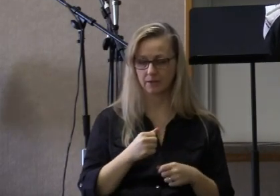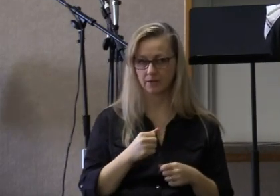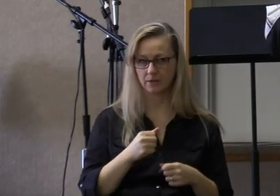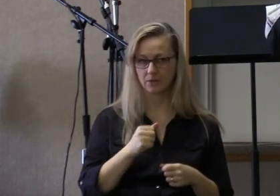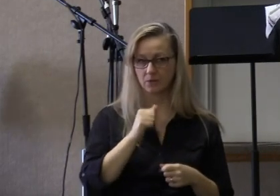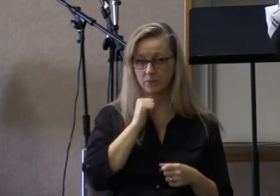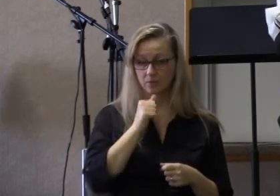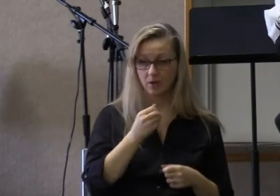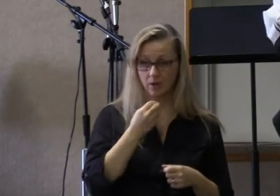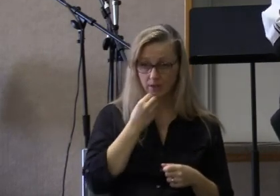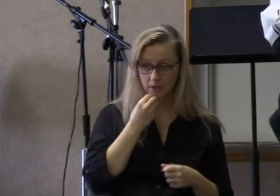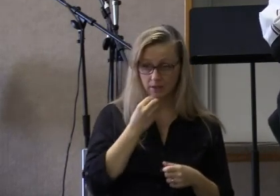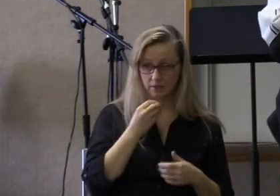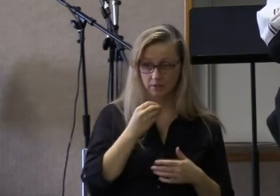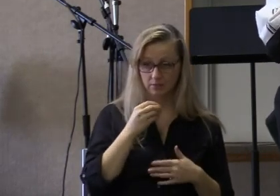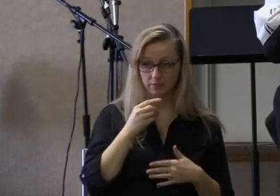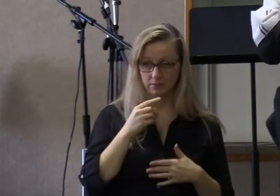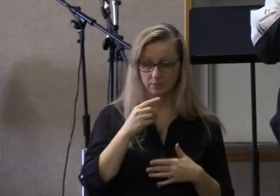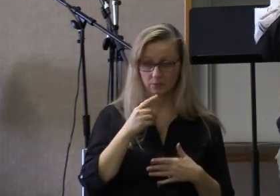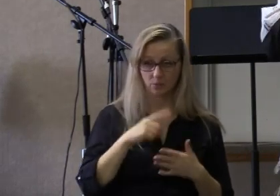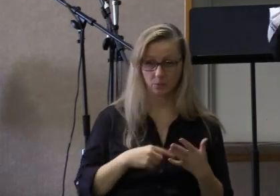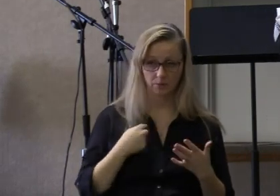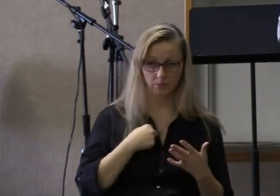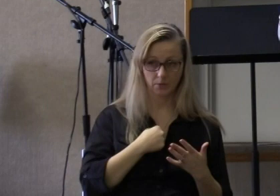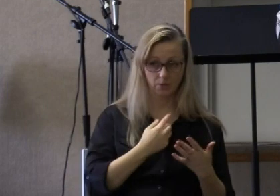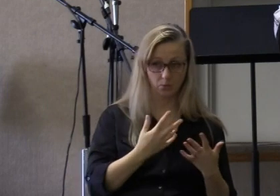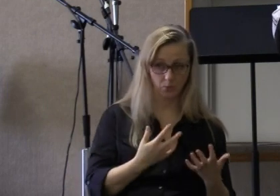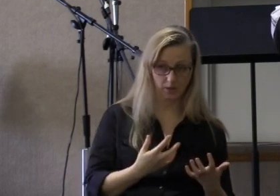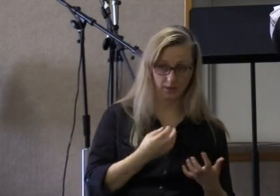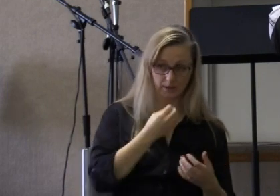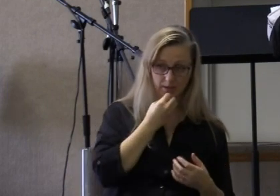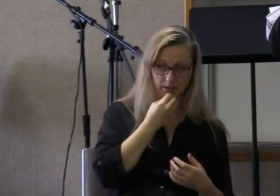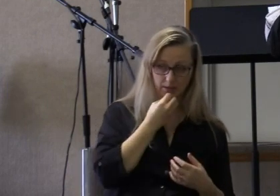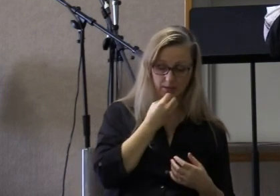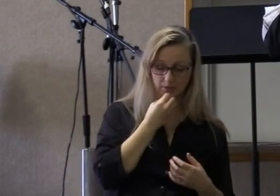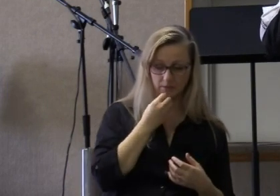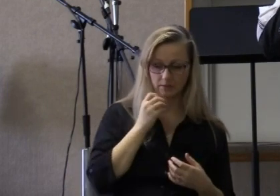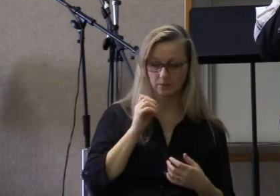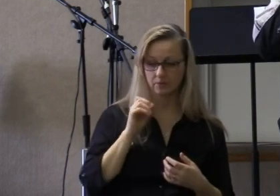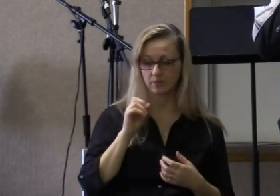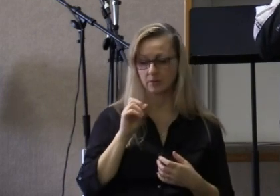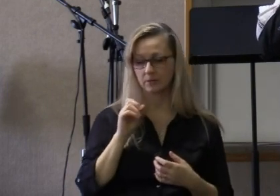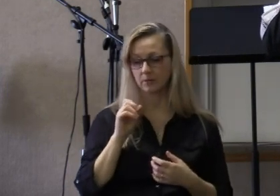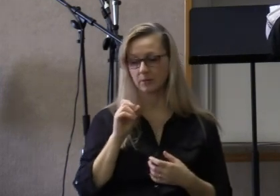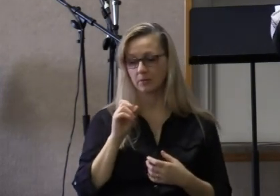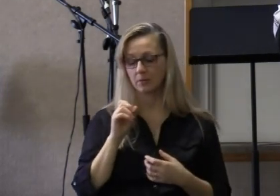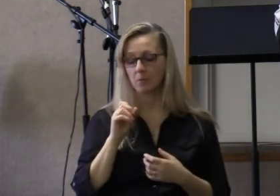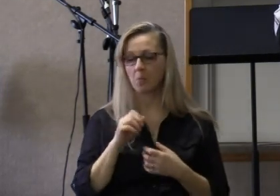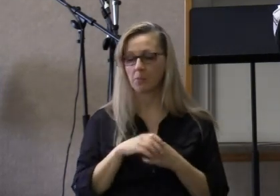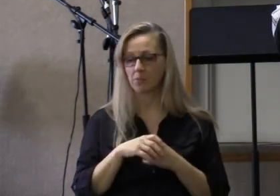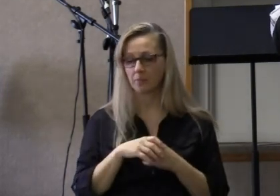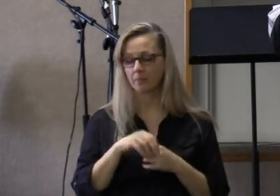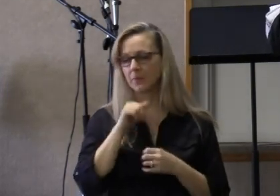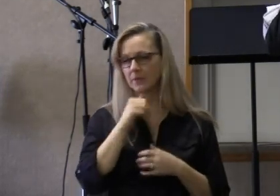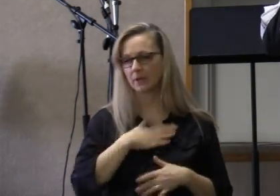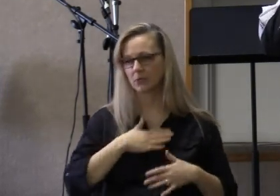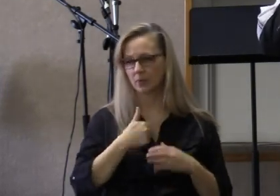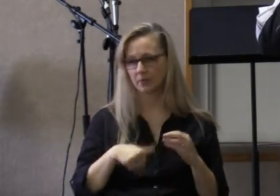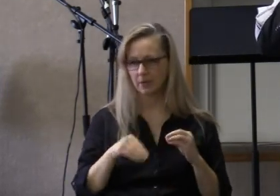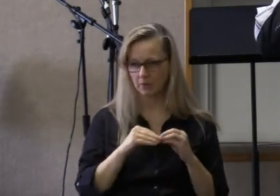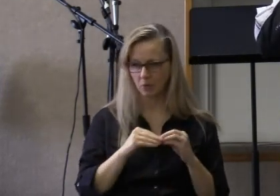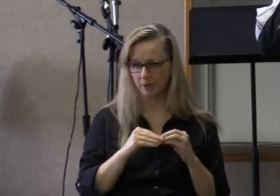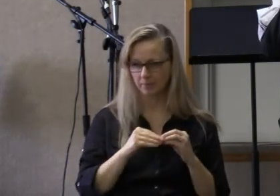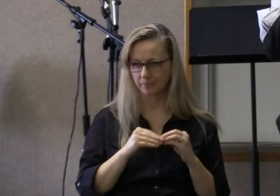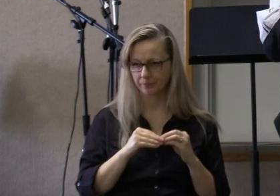to eat or to eat what we don't want to eat. It's no longer enjoyable. Likewise, imagine a bank